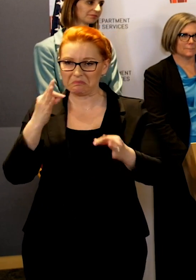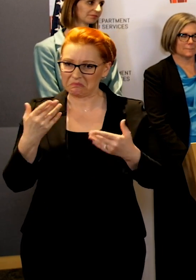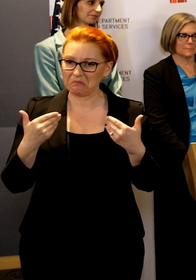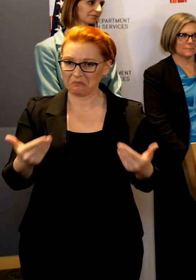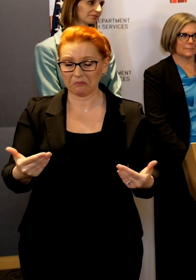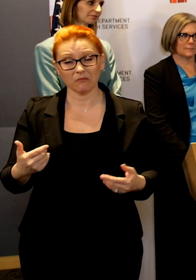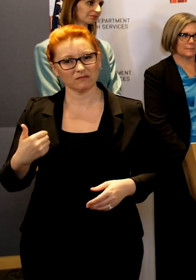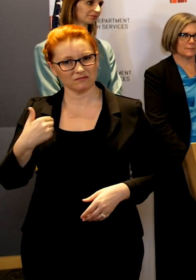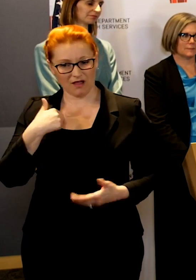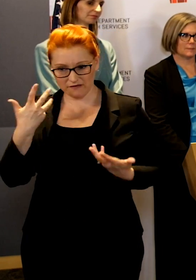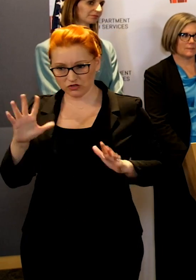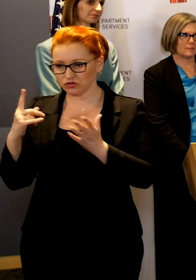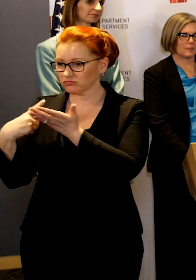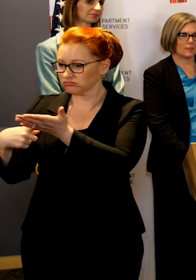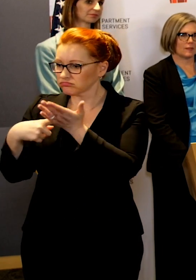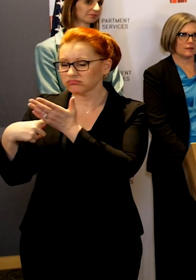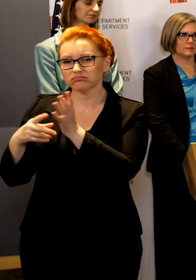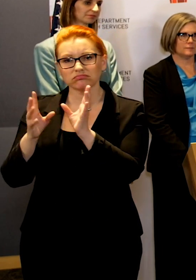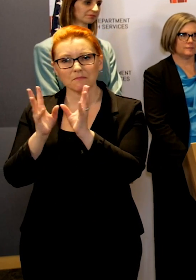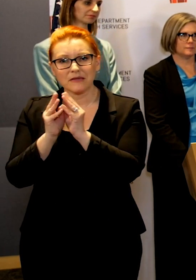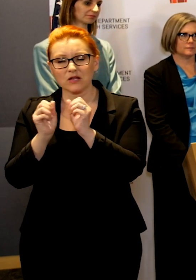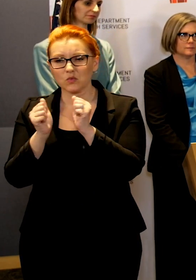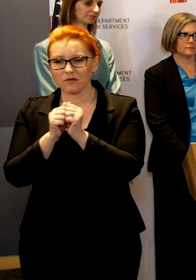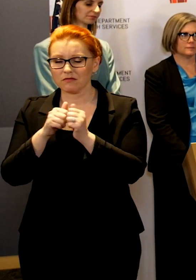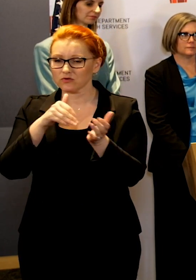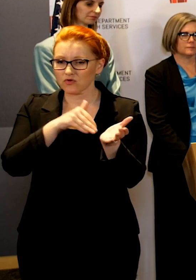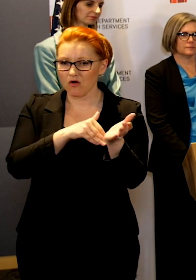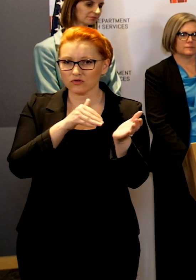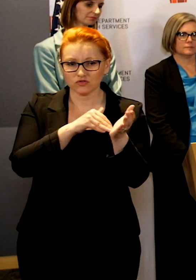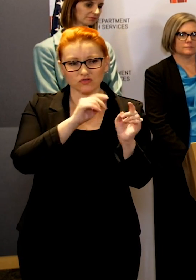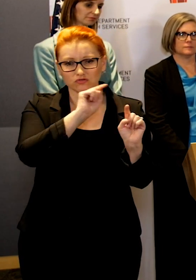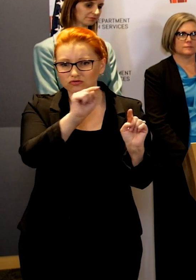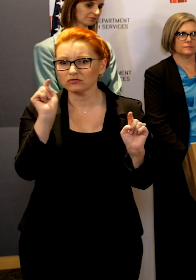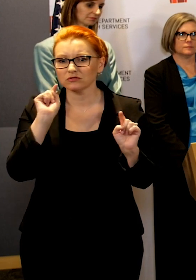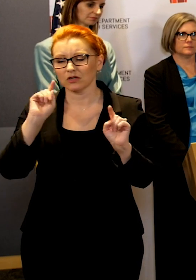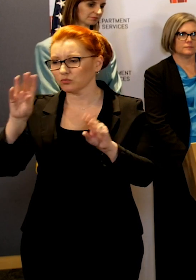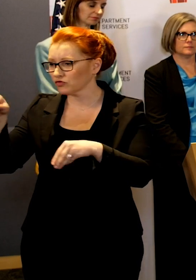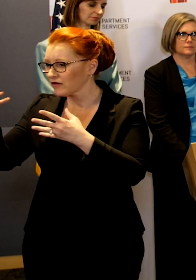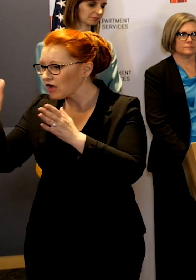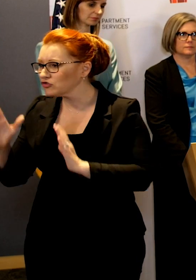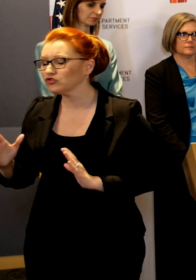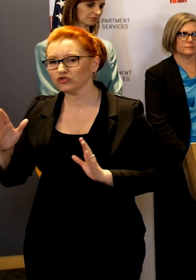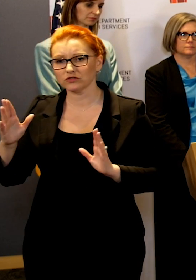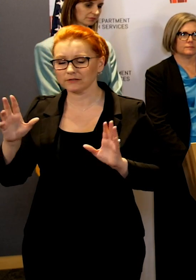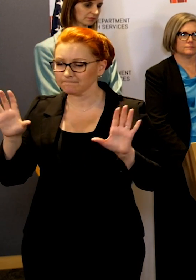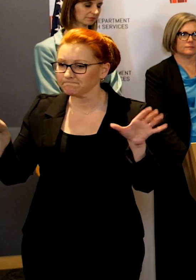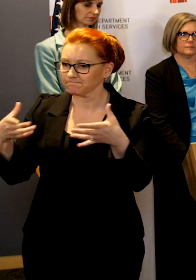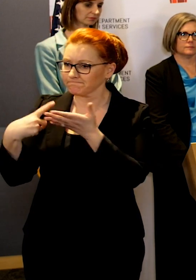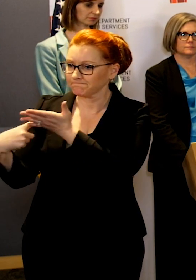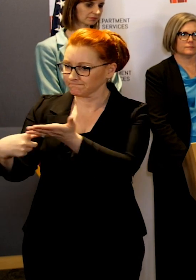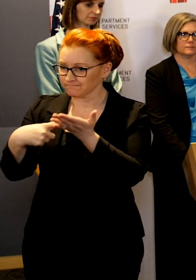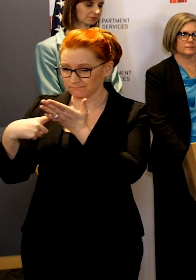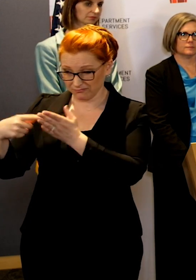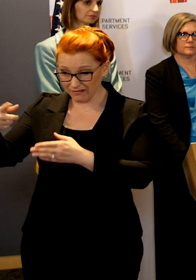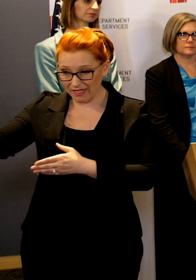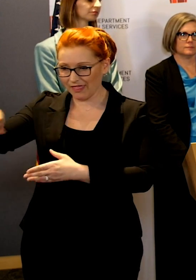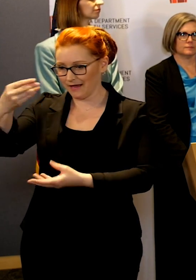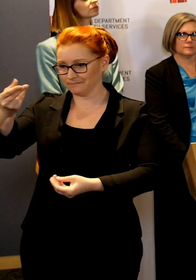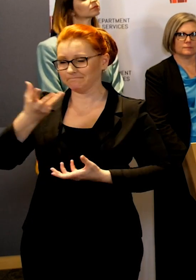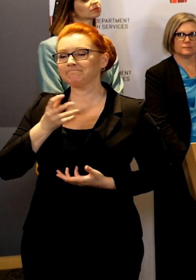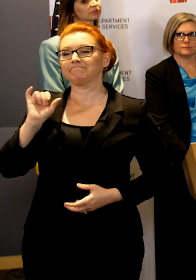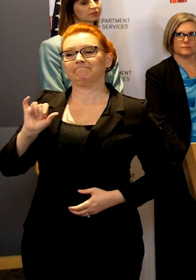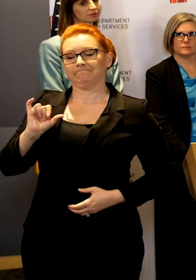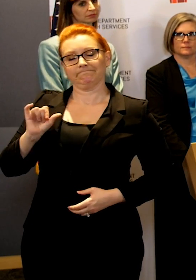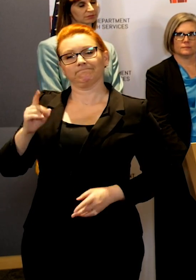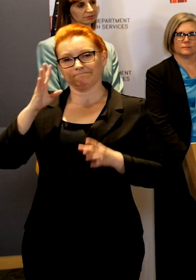discussions, I was able to meet with doctors today and providers today. Those inform our decisions, and